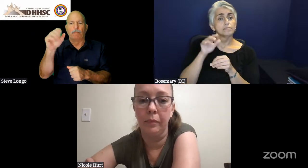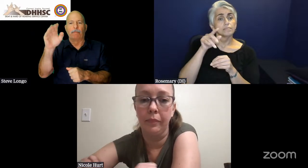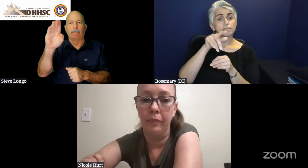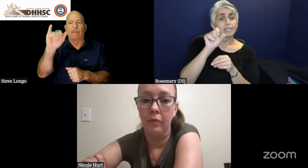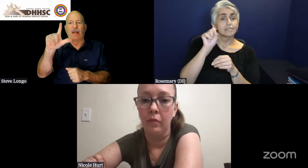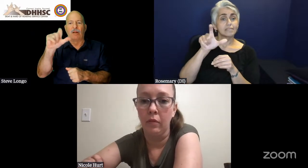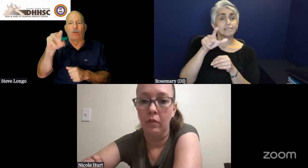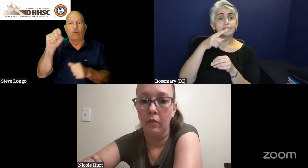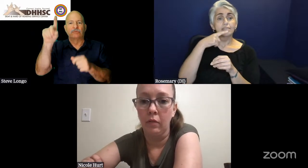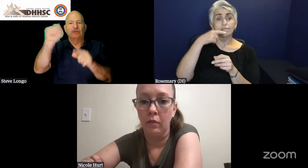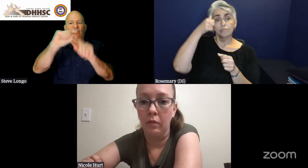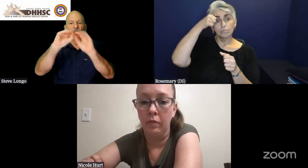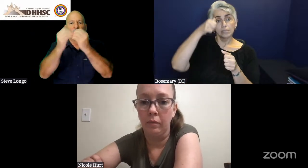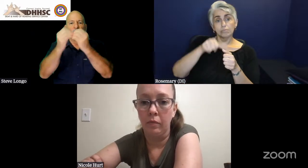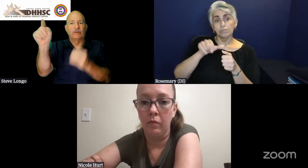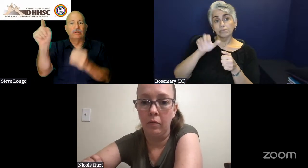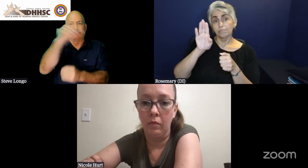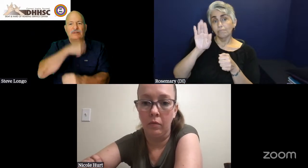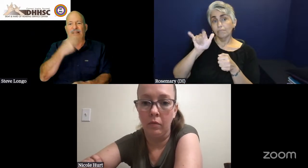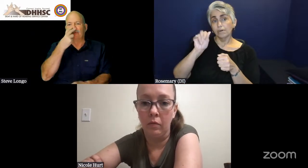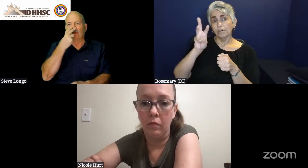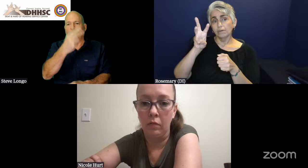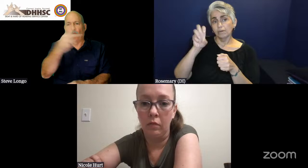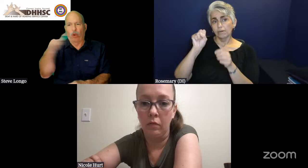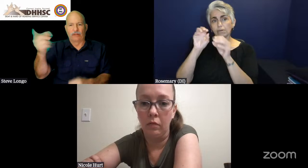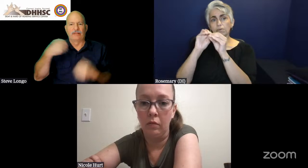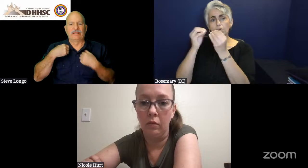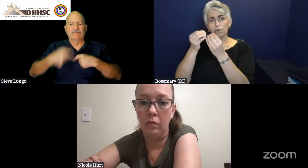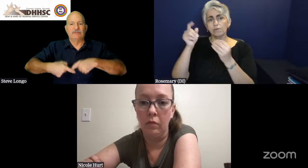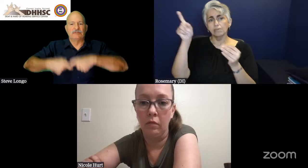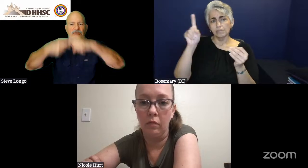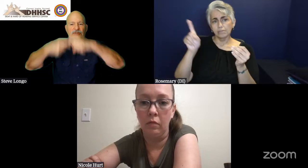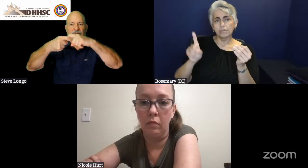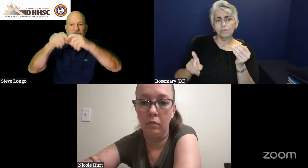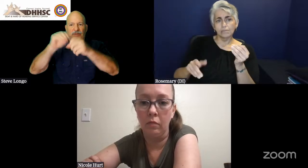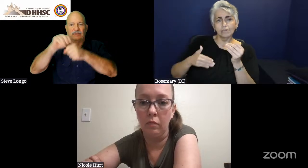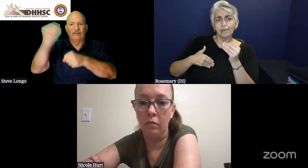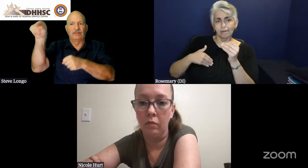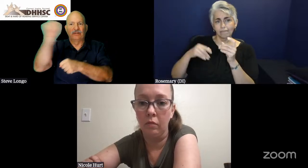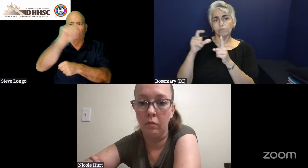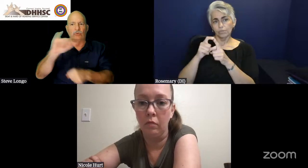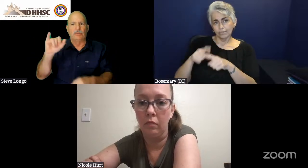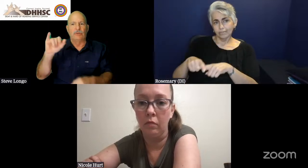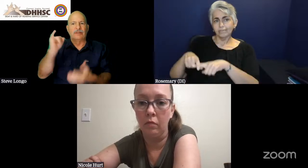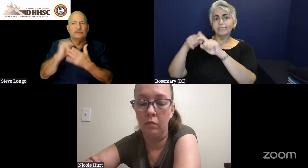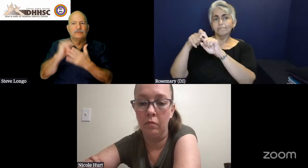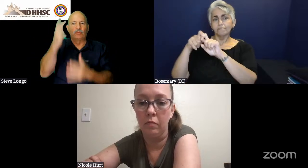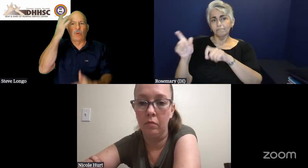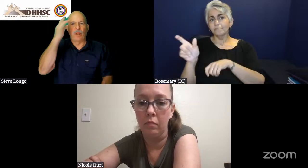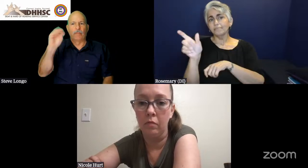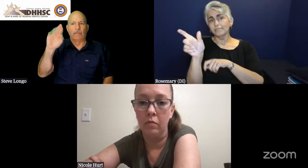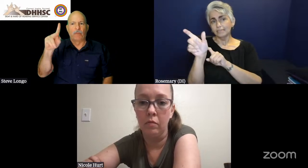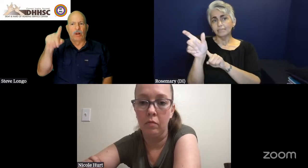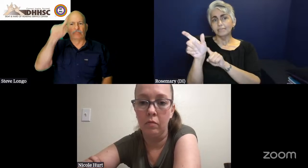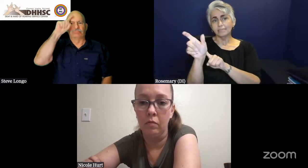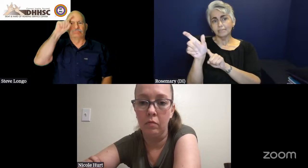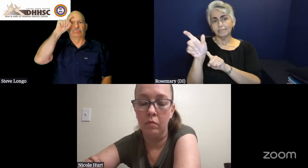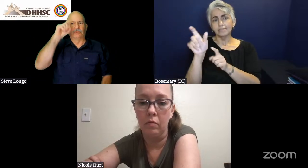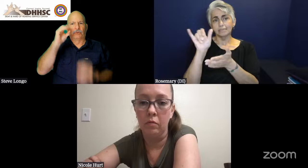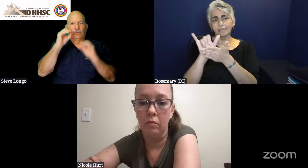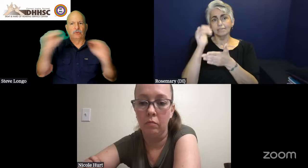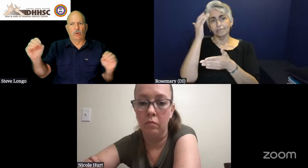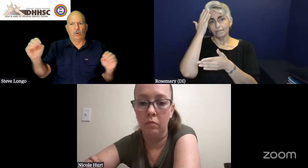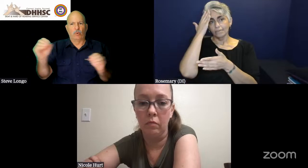it's a good match. Steve Longo says, remember the bylaws of the organization have the